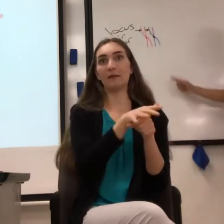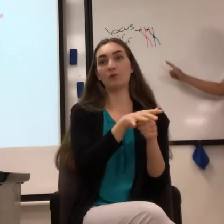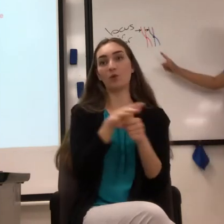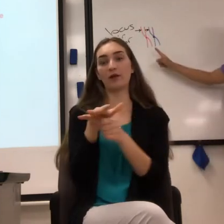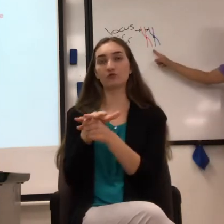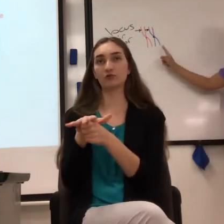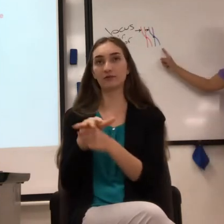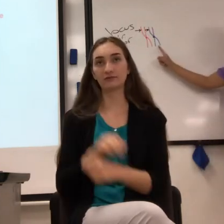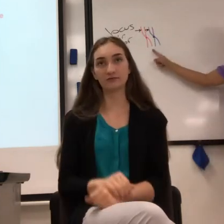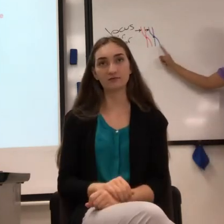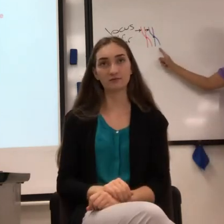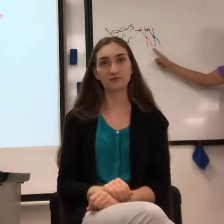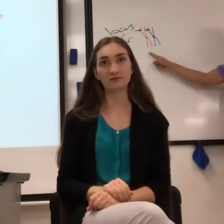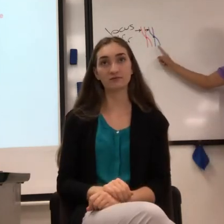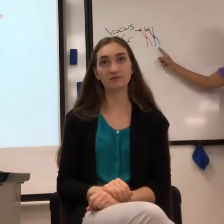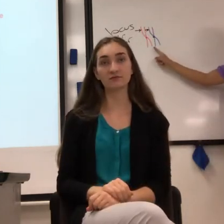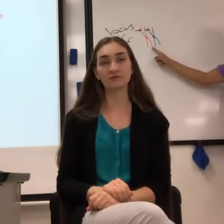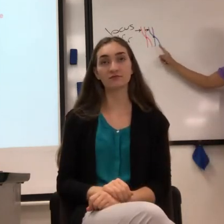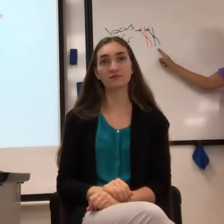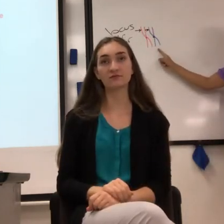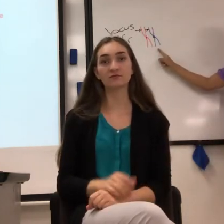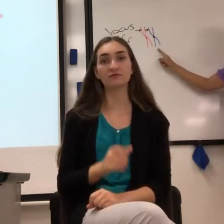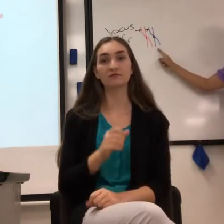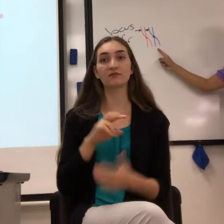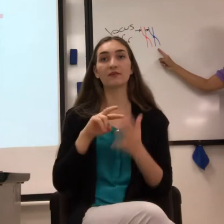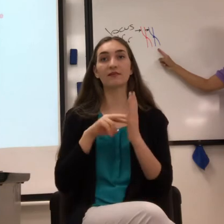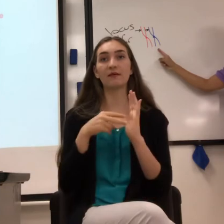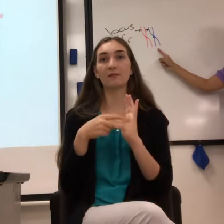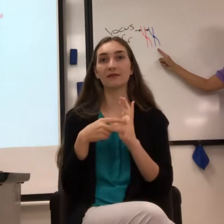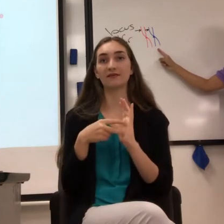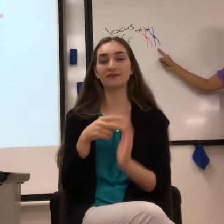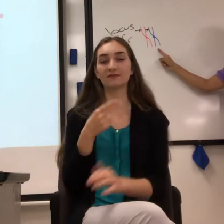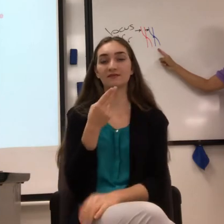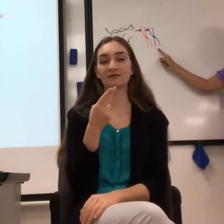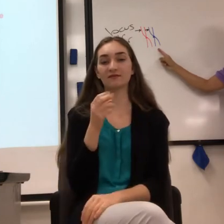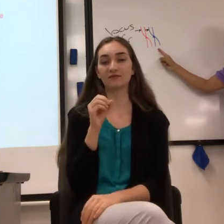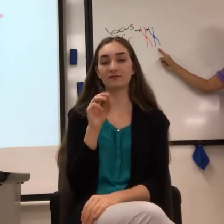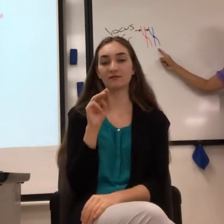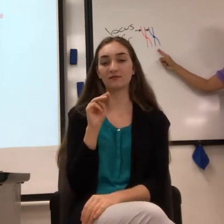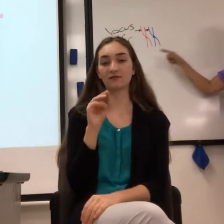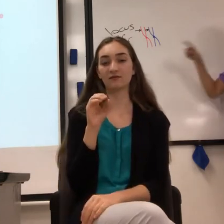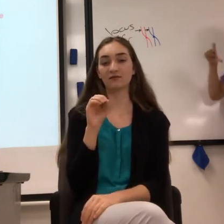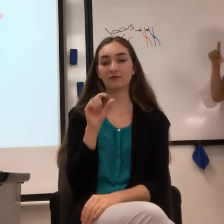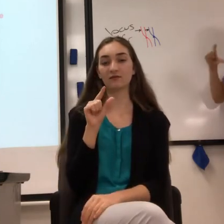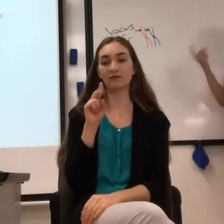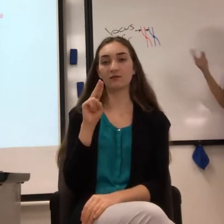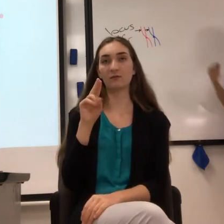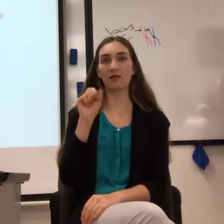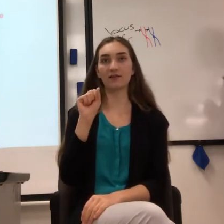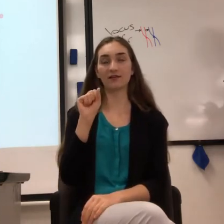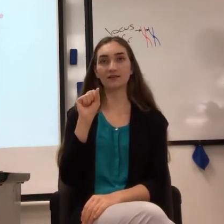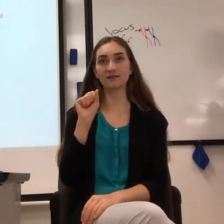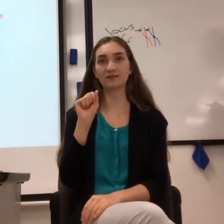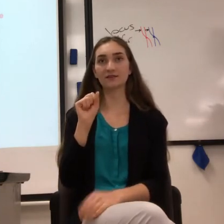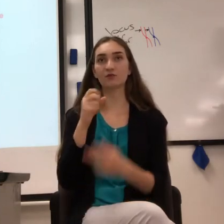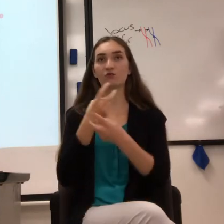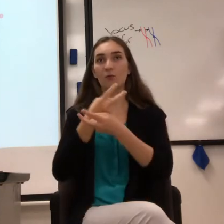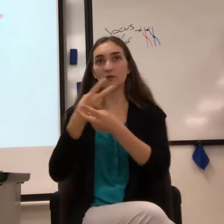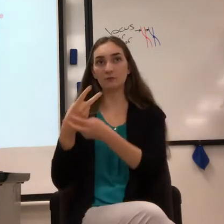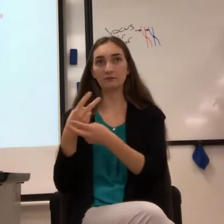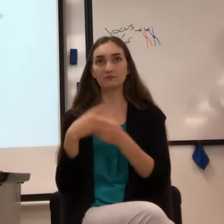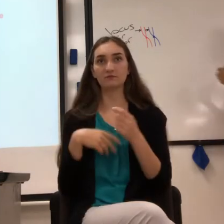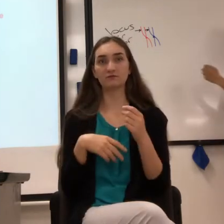So these are homologous chromosomes, right? So you get it? The same chromosomes from mom, from dad, and